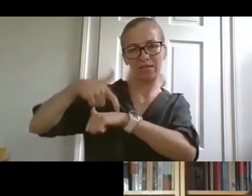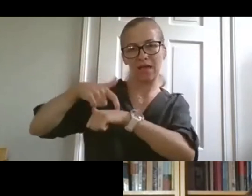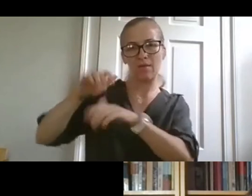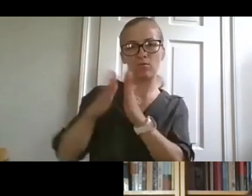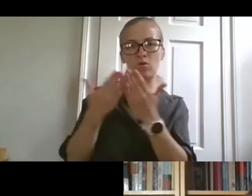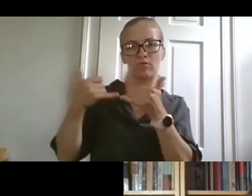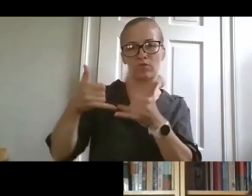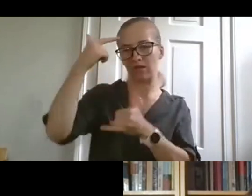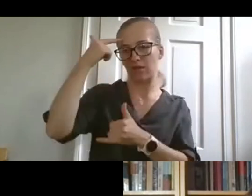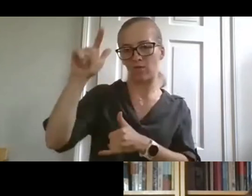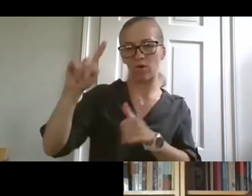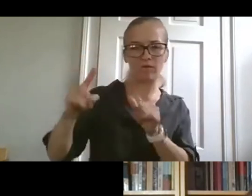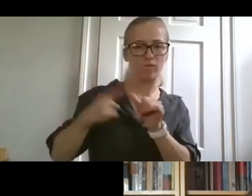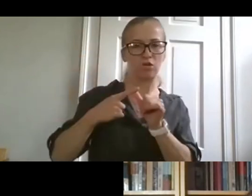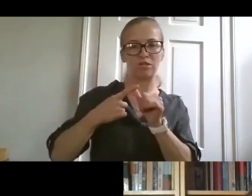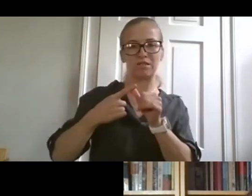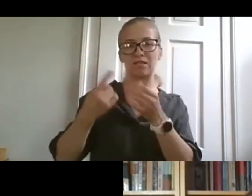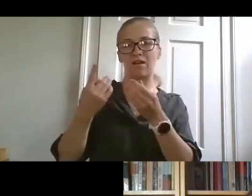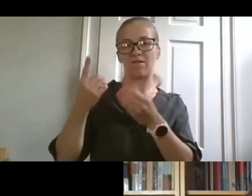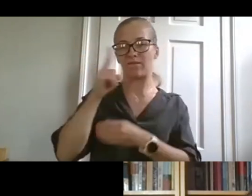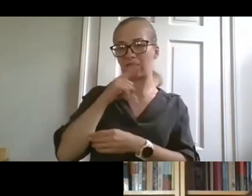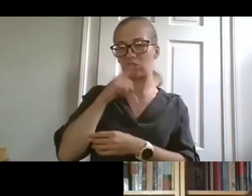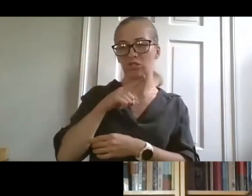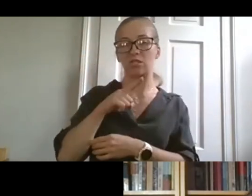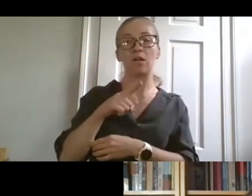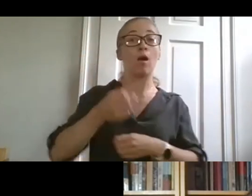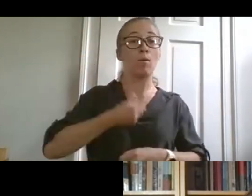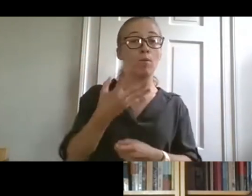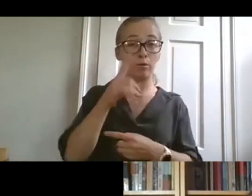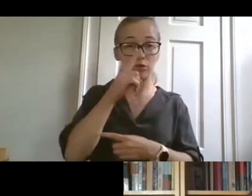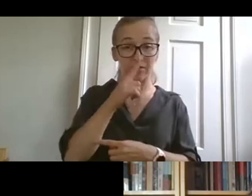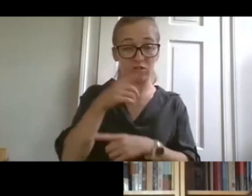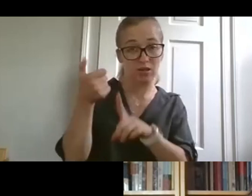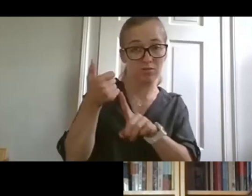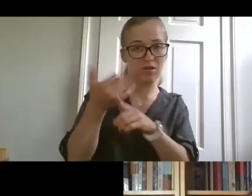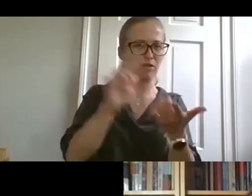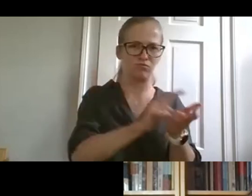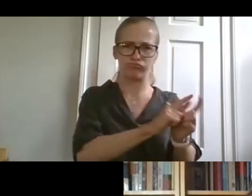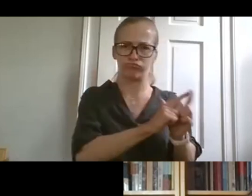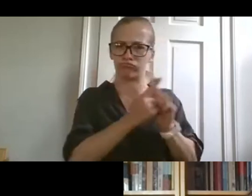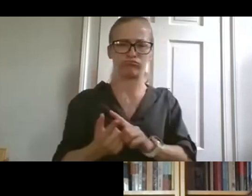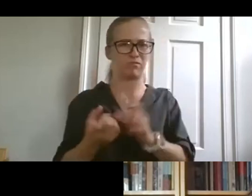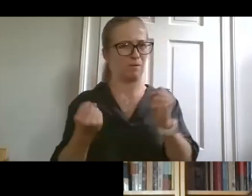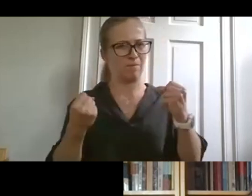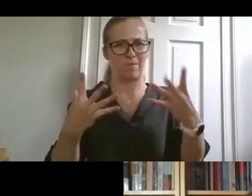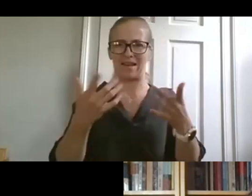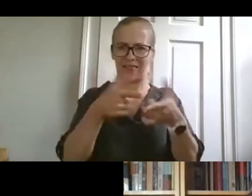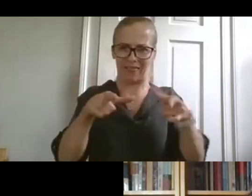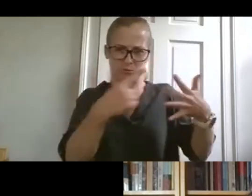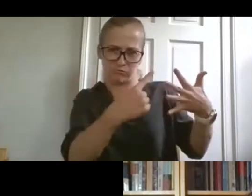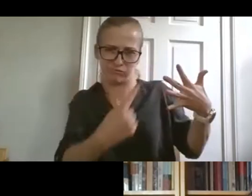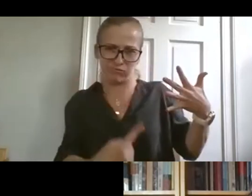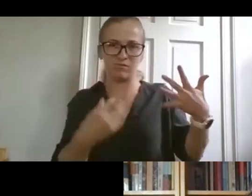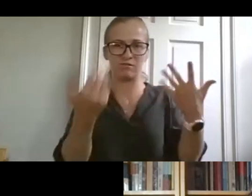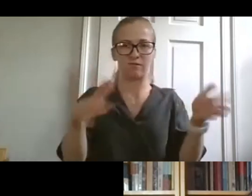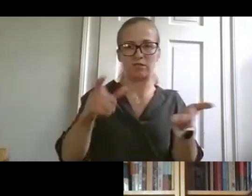Prize for First Fiction. Her poetry and fiction have themselves been translated into a dozen languages, and she's written for the New